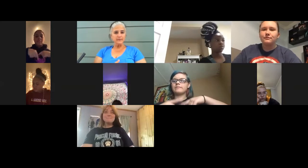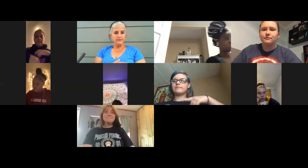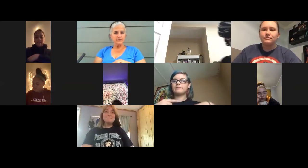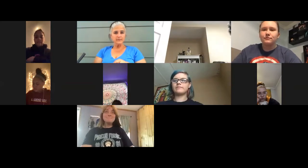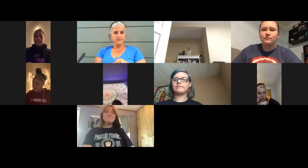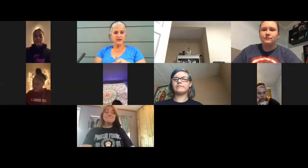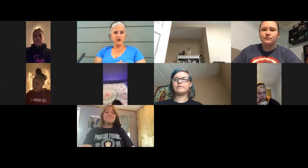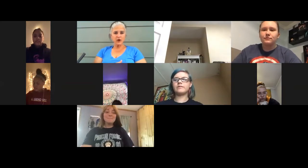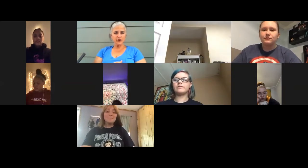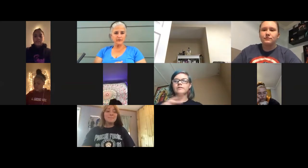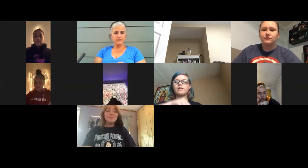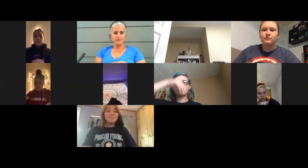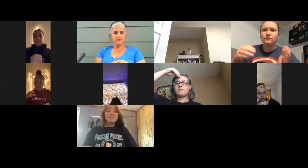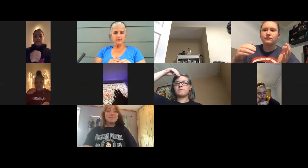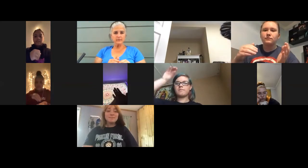Learn.